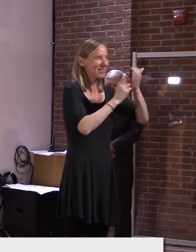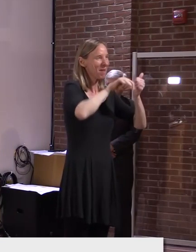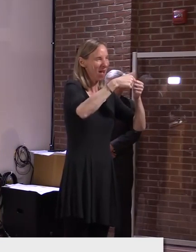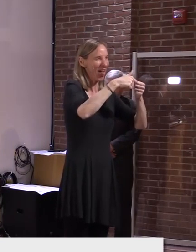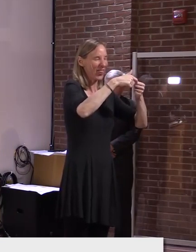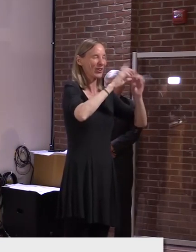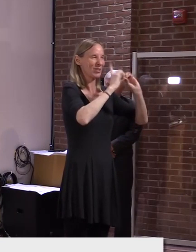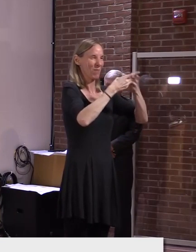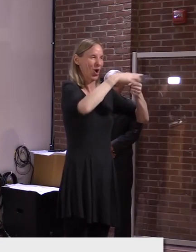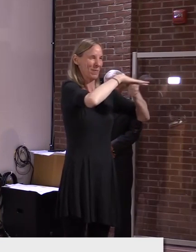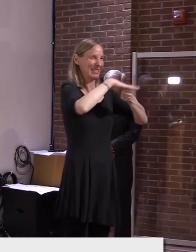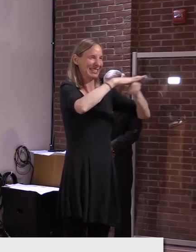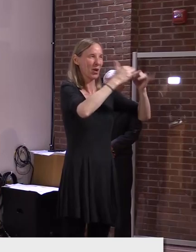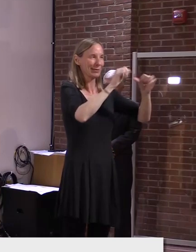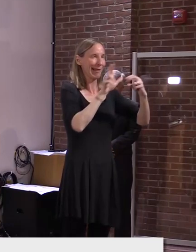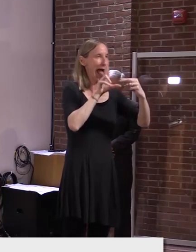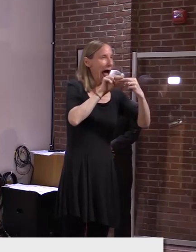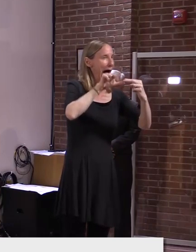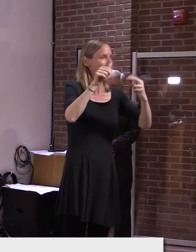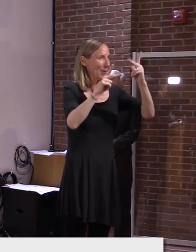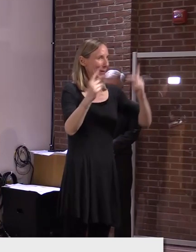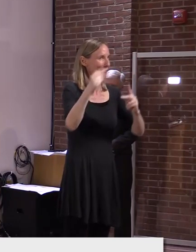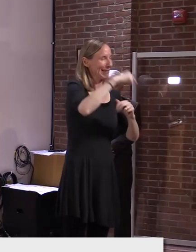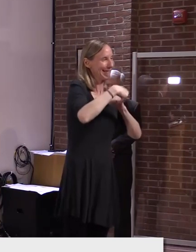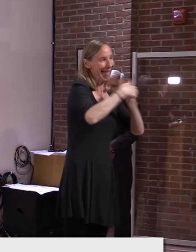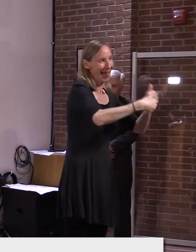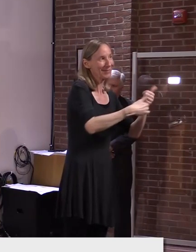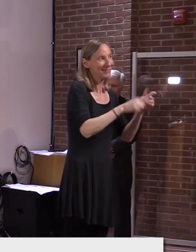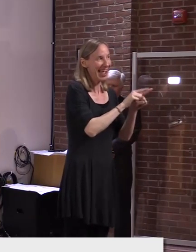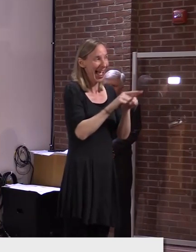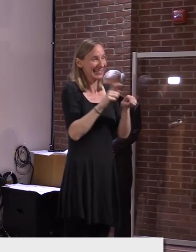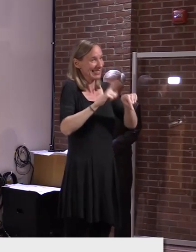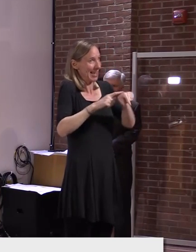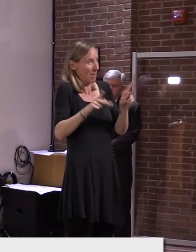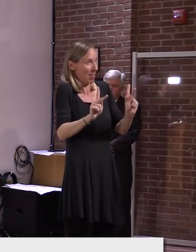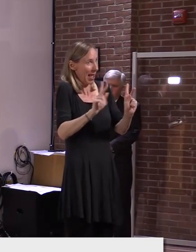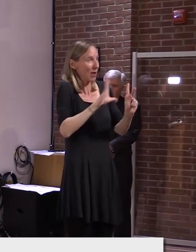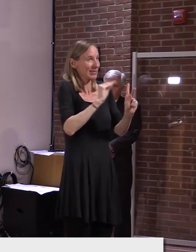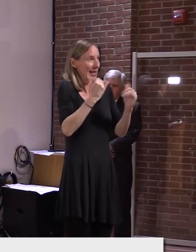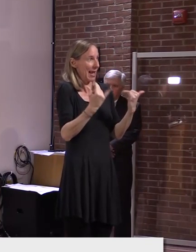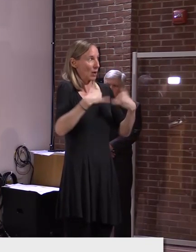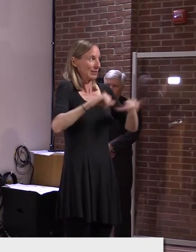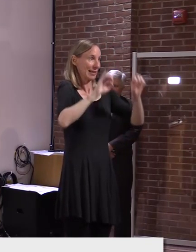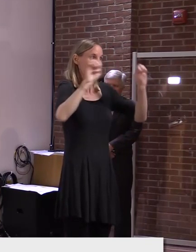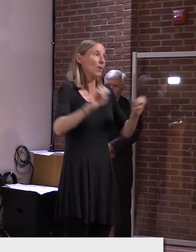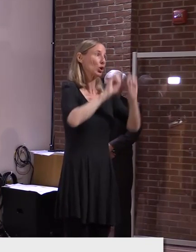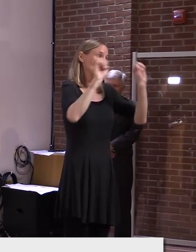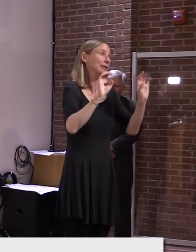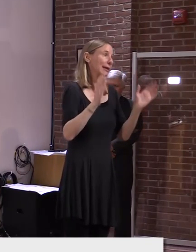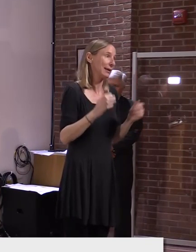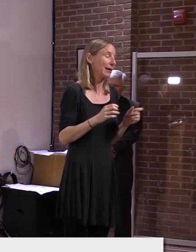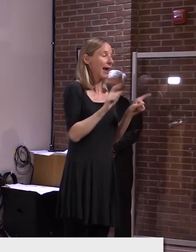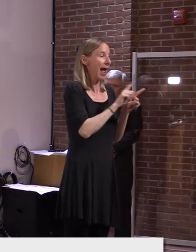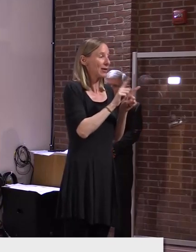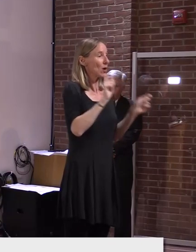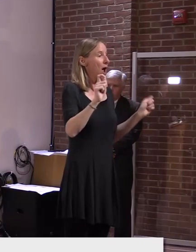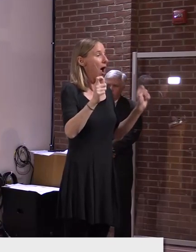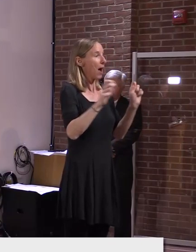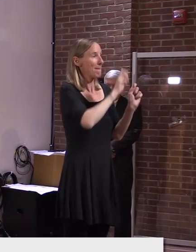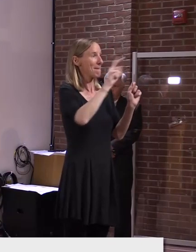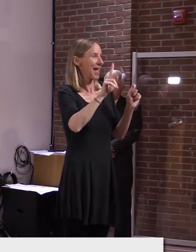we'll continue to do that as time allows and as the emergency continues to transition to normalcy.